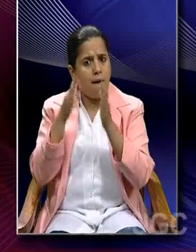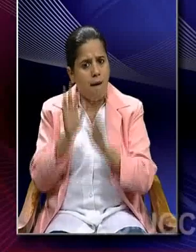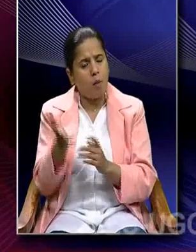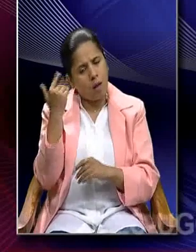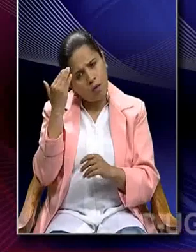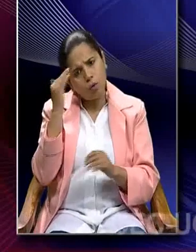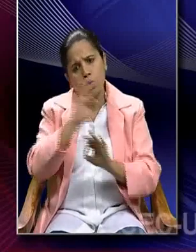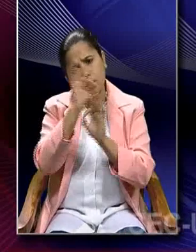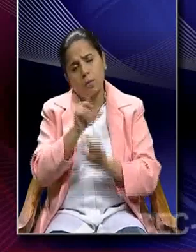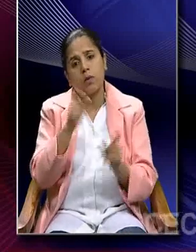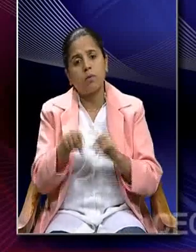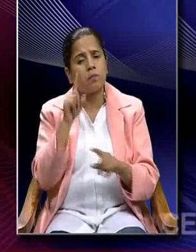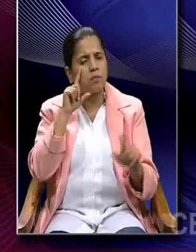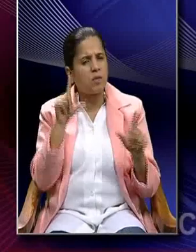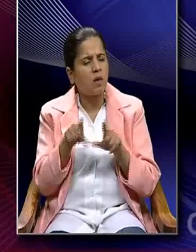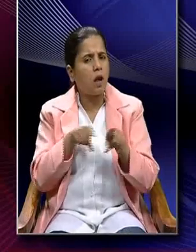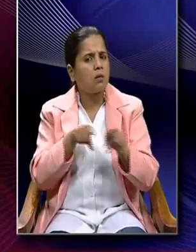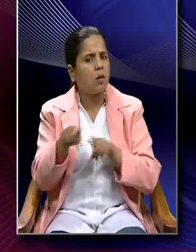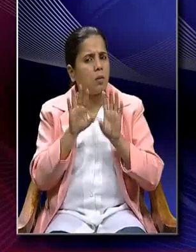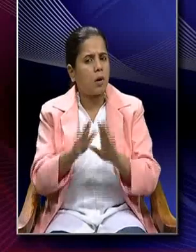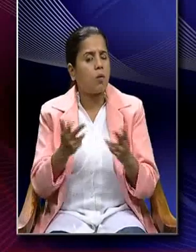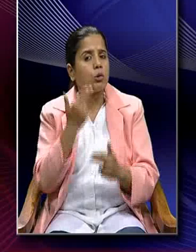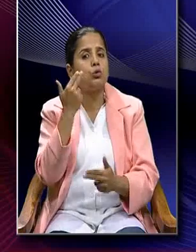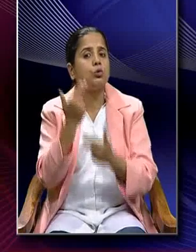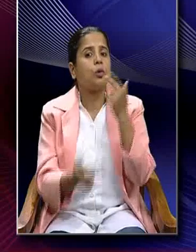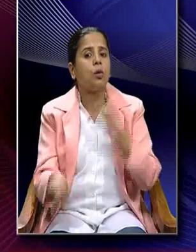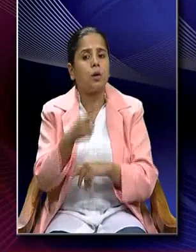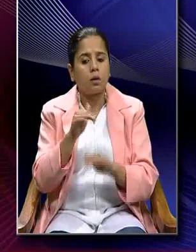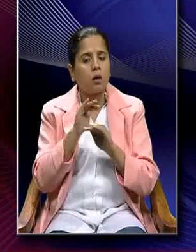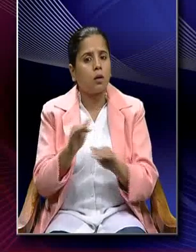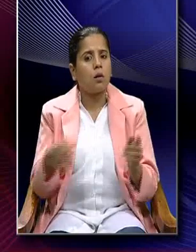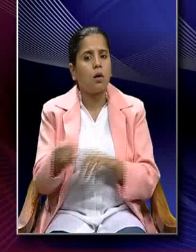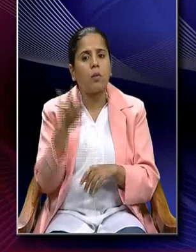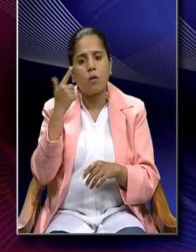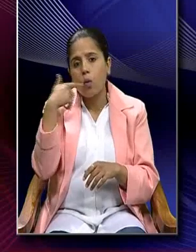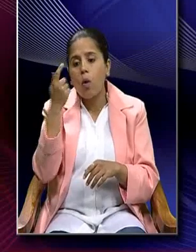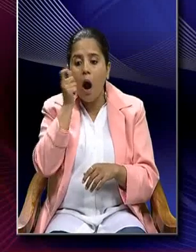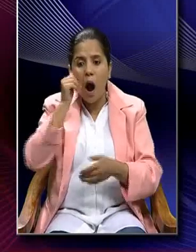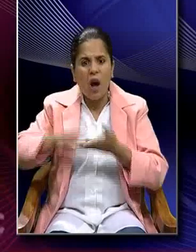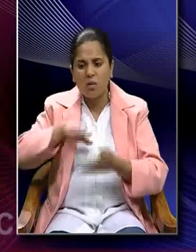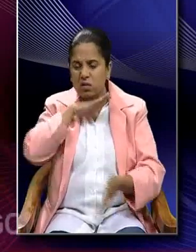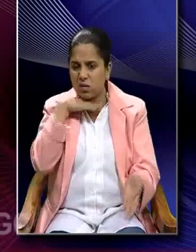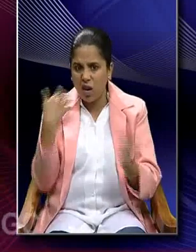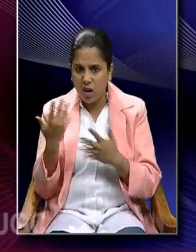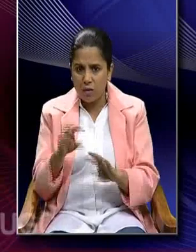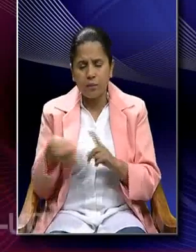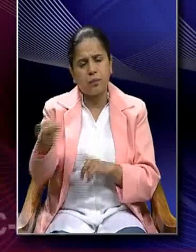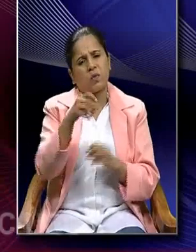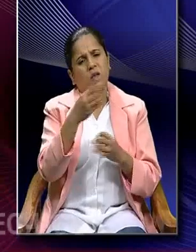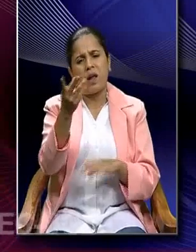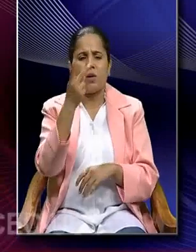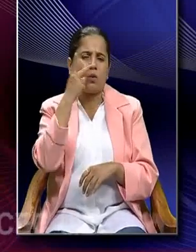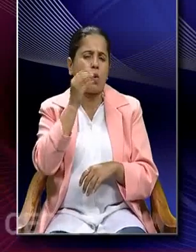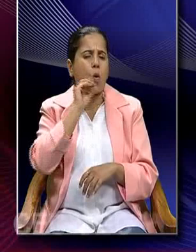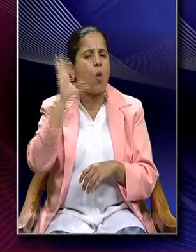most evident example is the story of the child widow. You see any